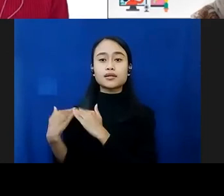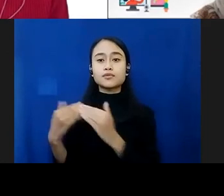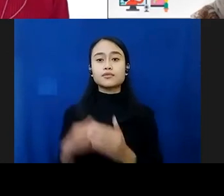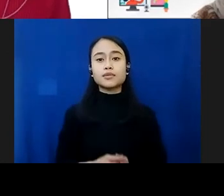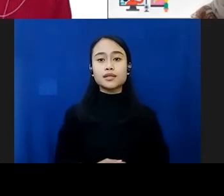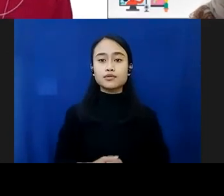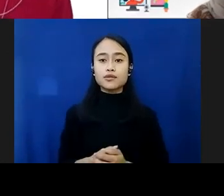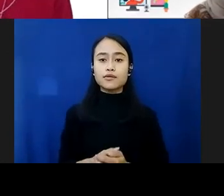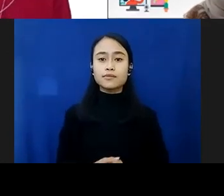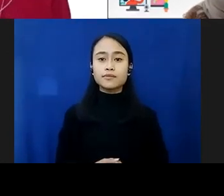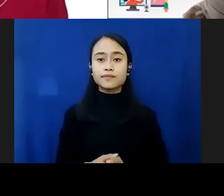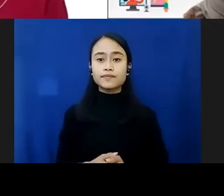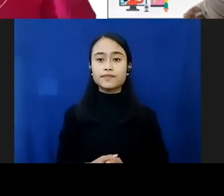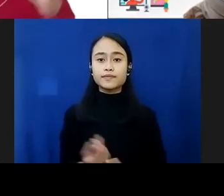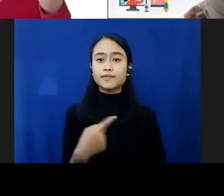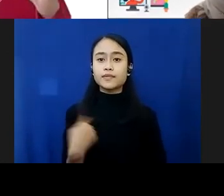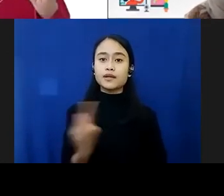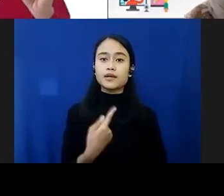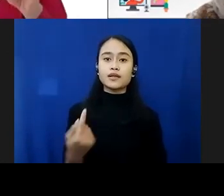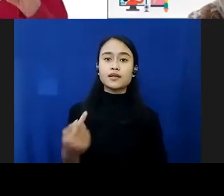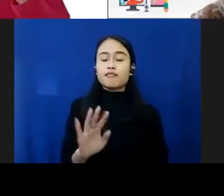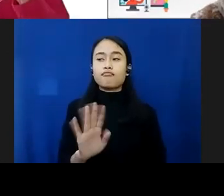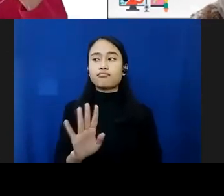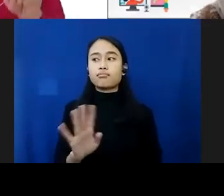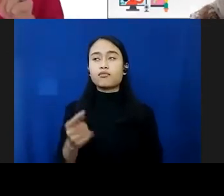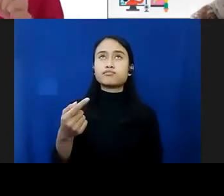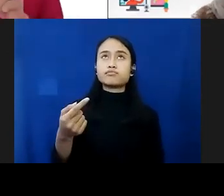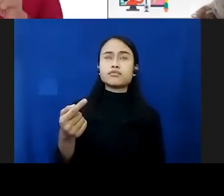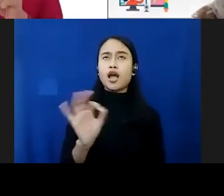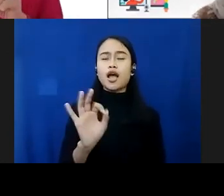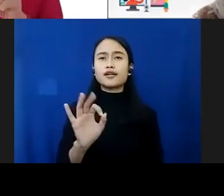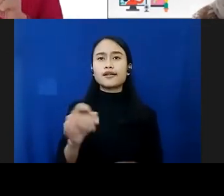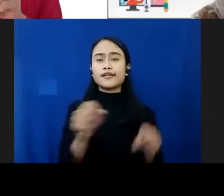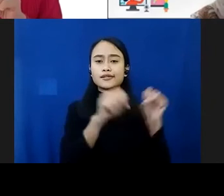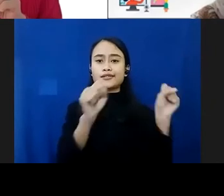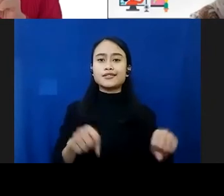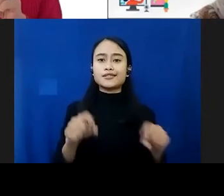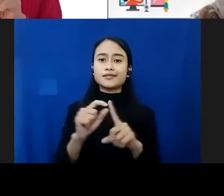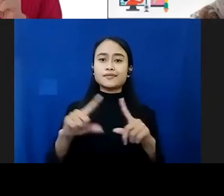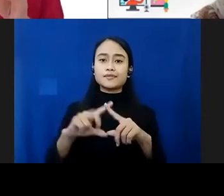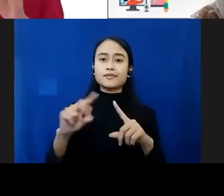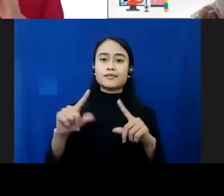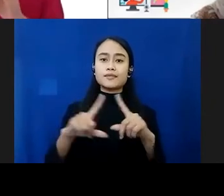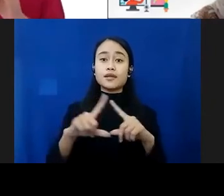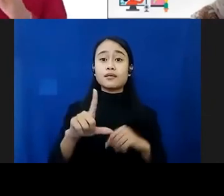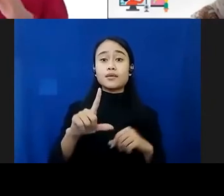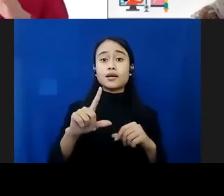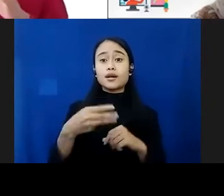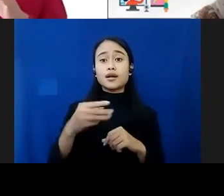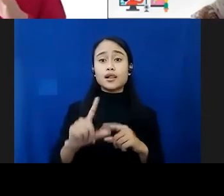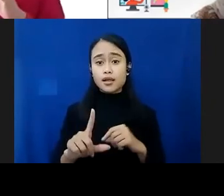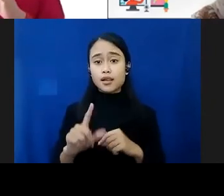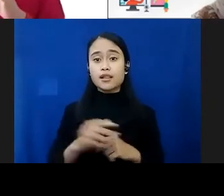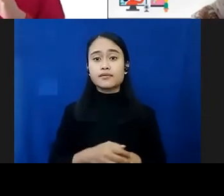system we don't want to have parallel systems so even if you have an informal community-based system it must